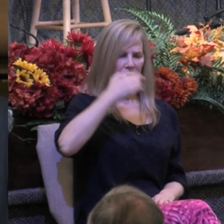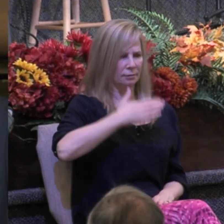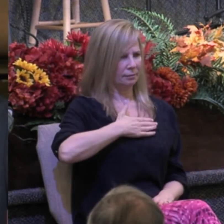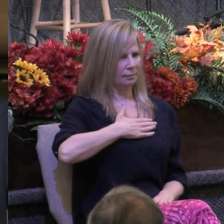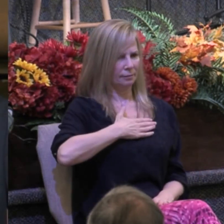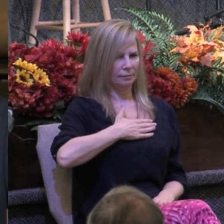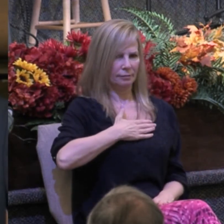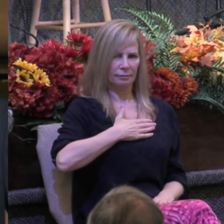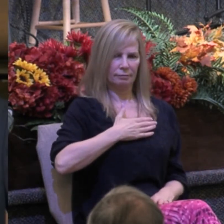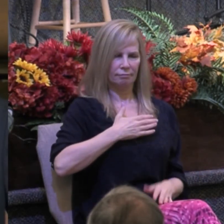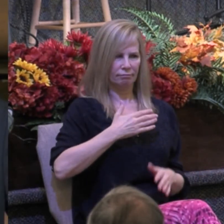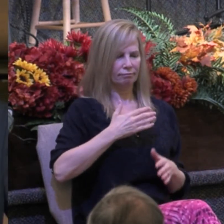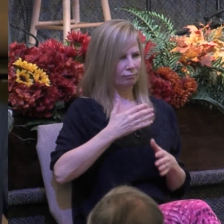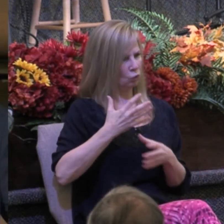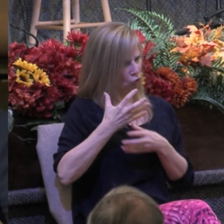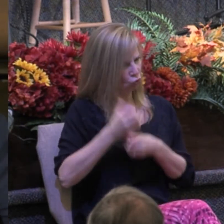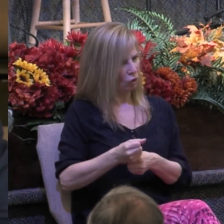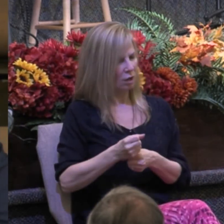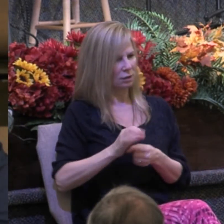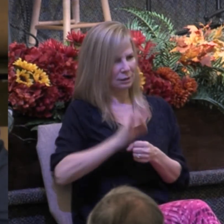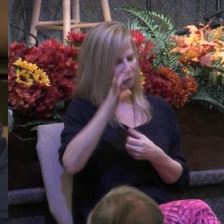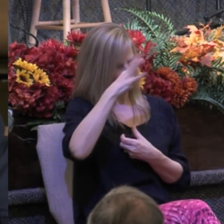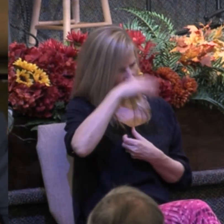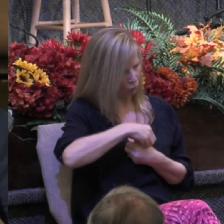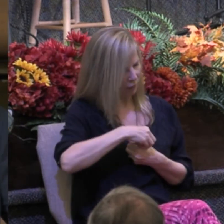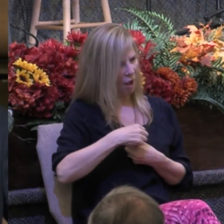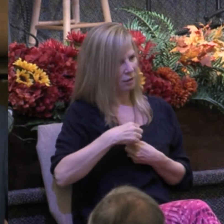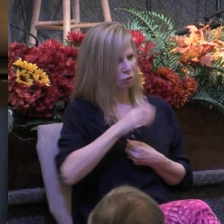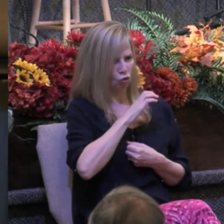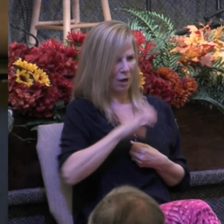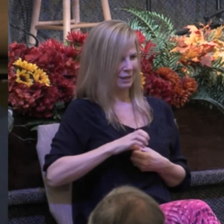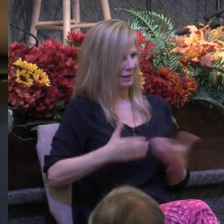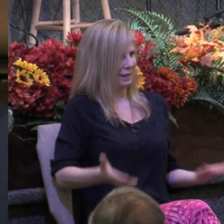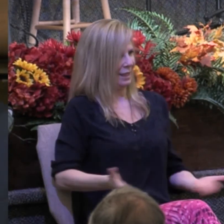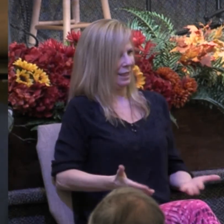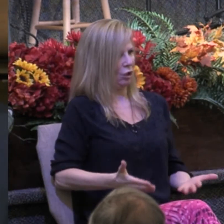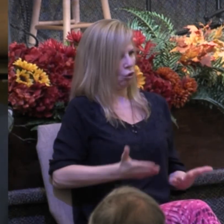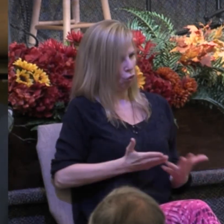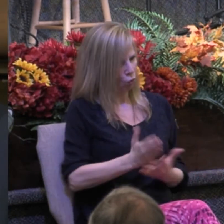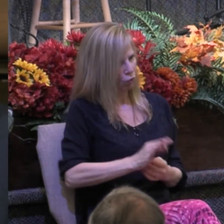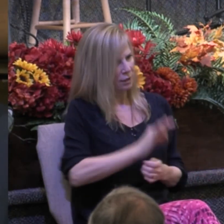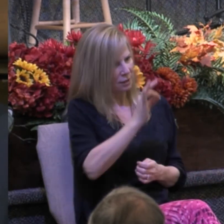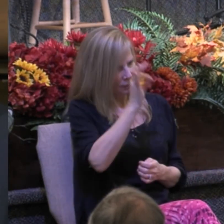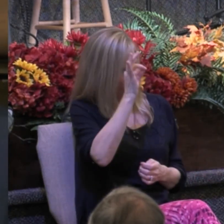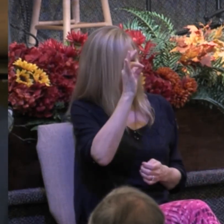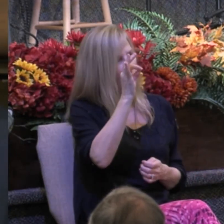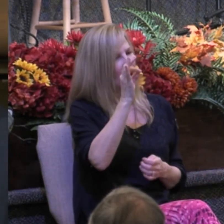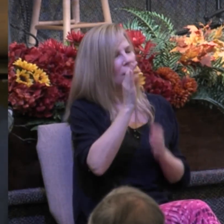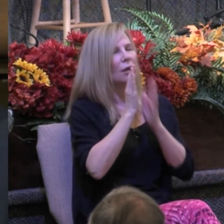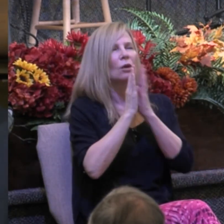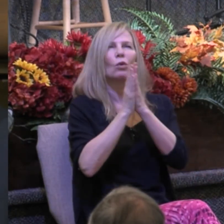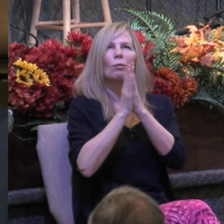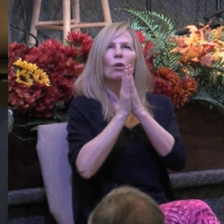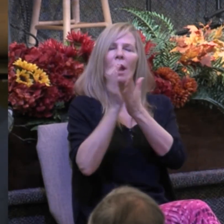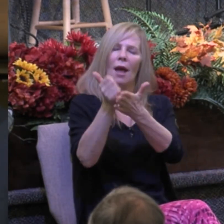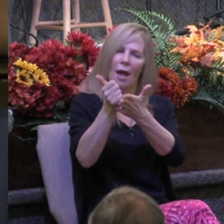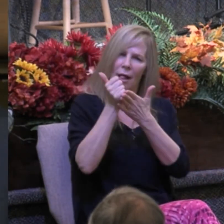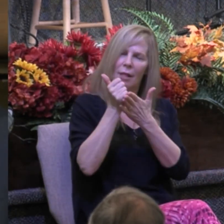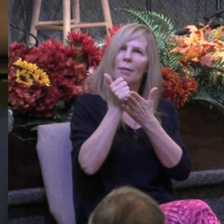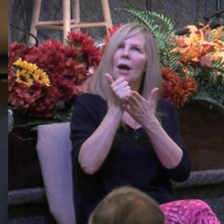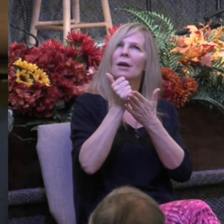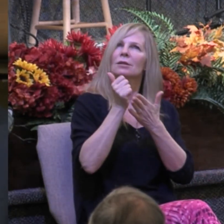that we take by faith that he's with us, that Christ is here through the Spirit. Lord, we pray that you help us to